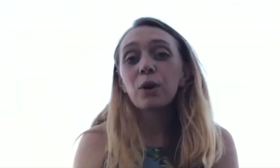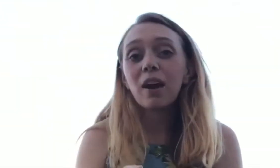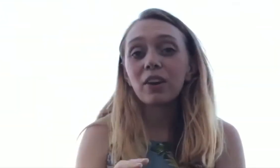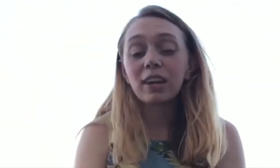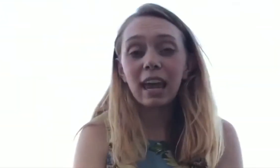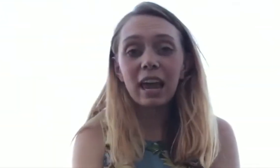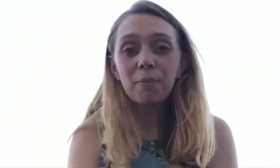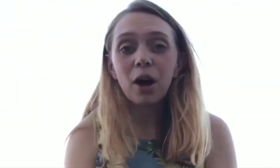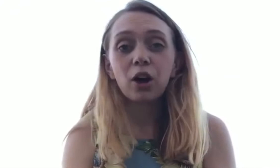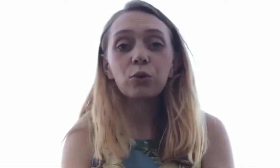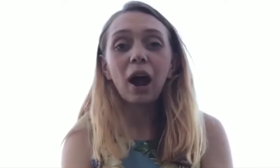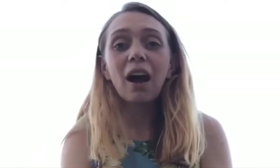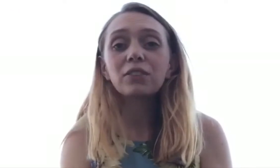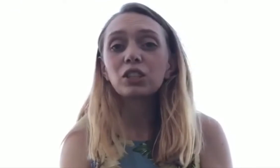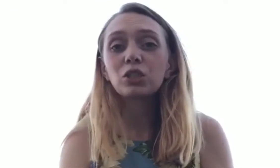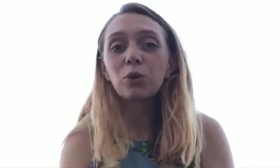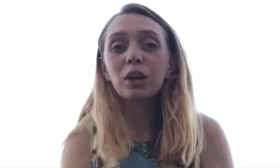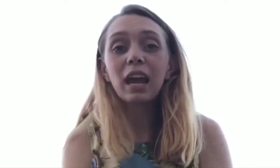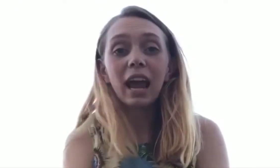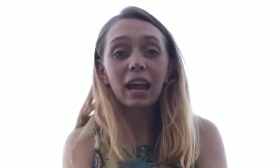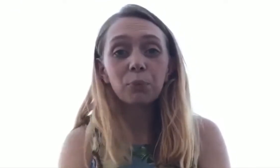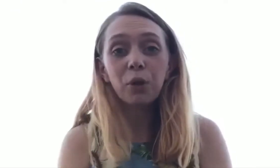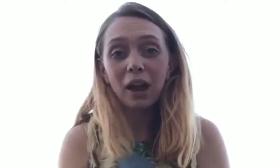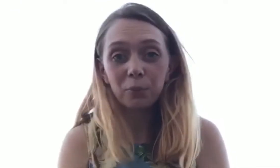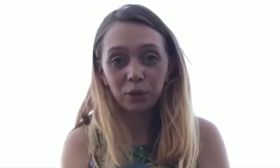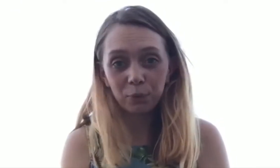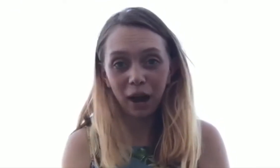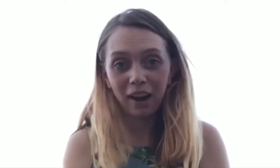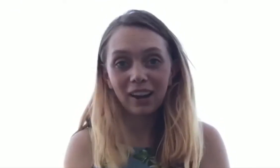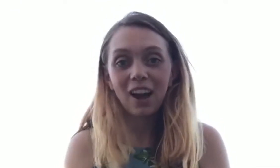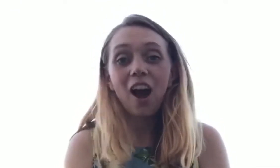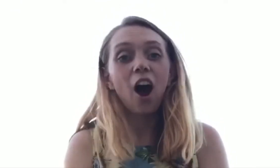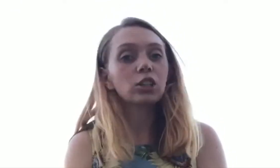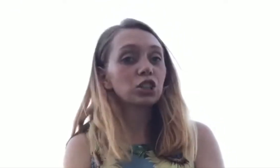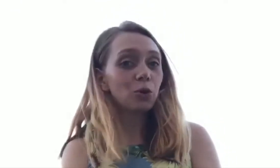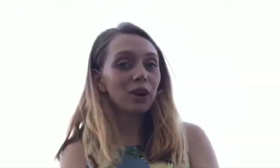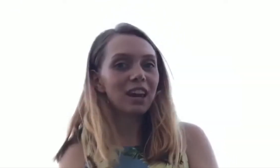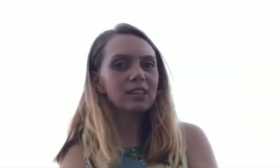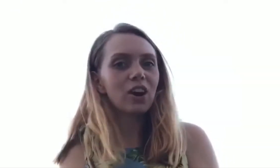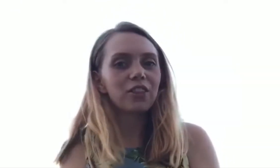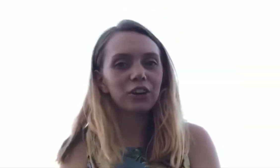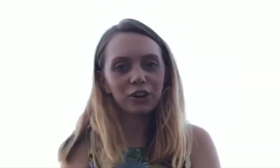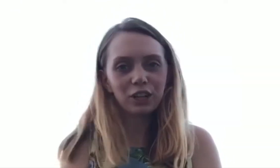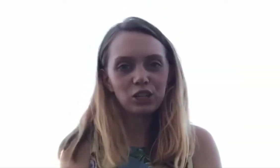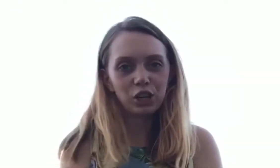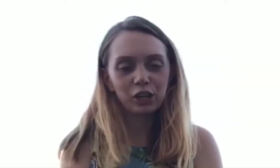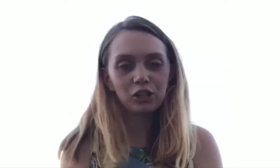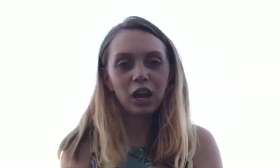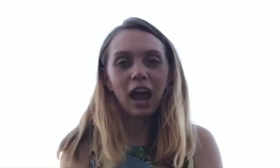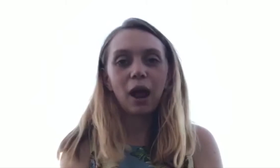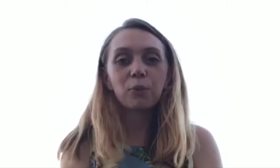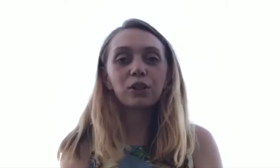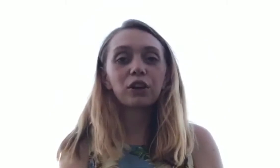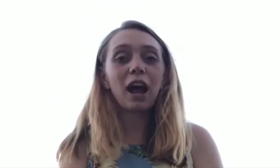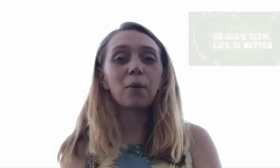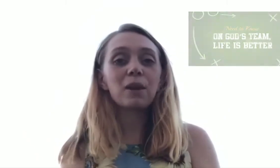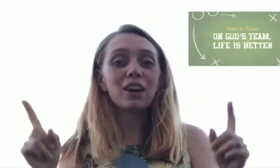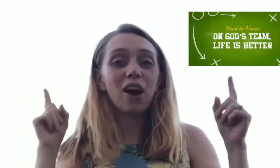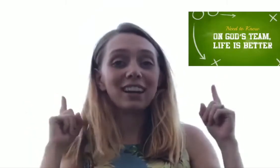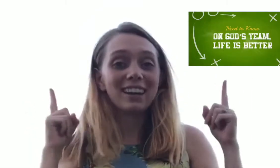have a game, a craft, a story, and we'll end with prayer. Our story is on the early church, and we learn how being on